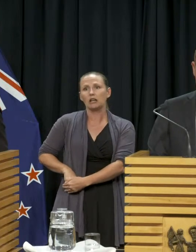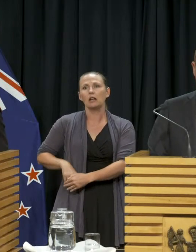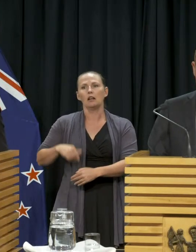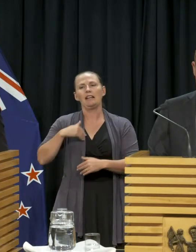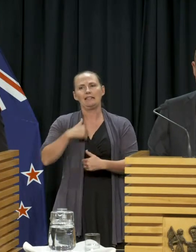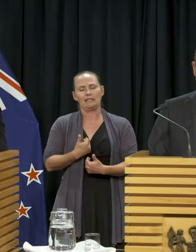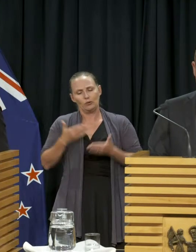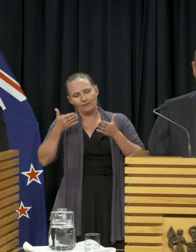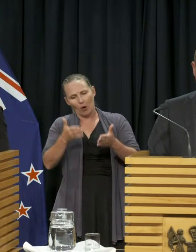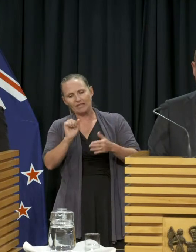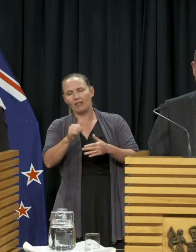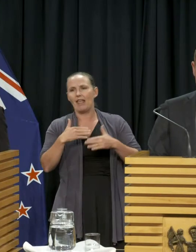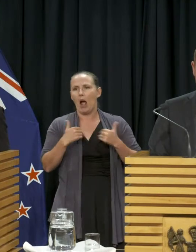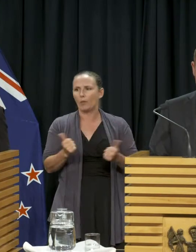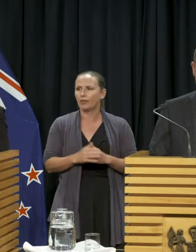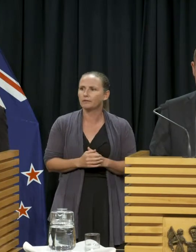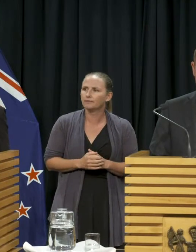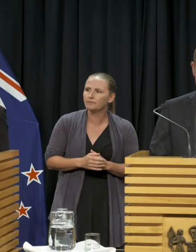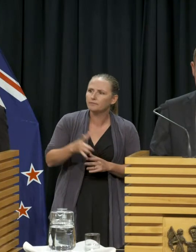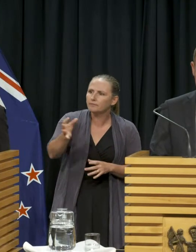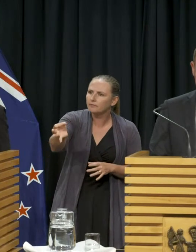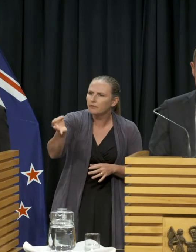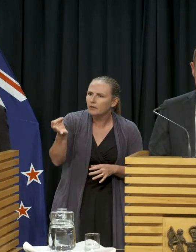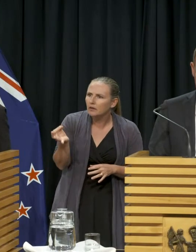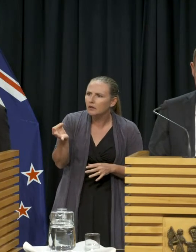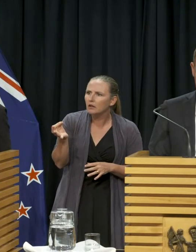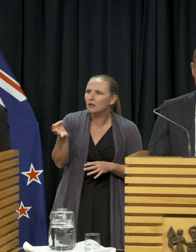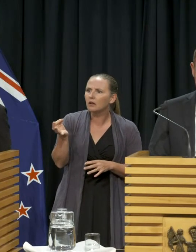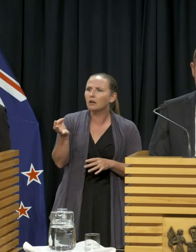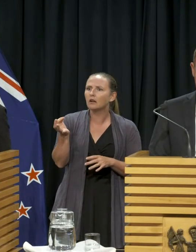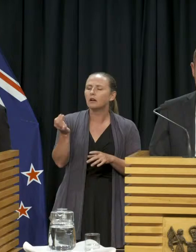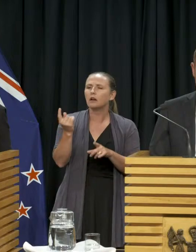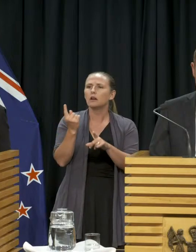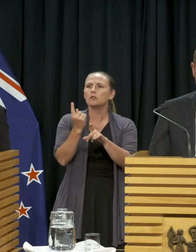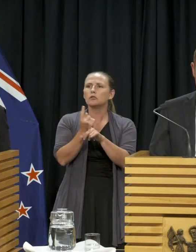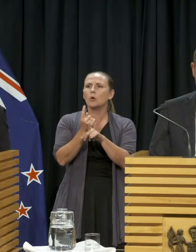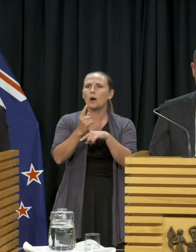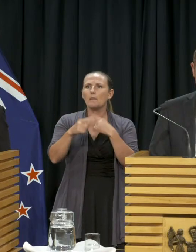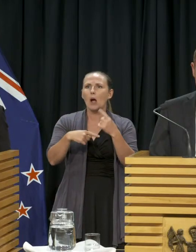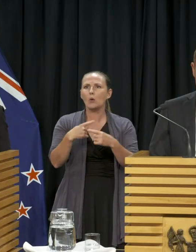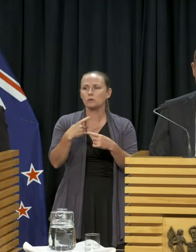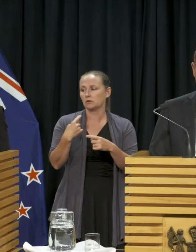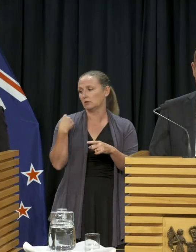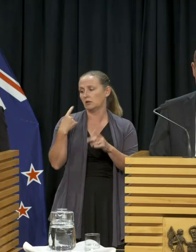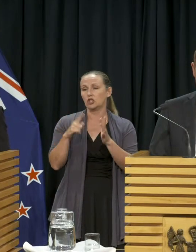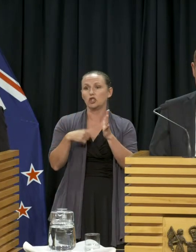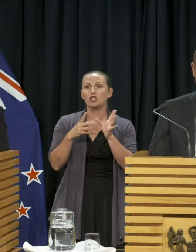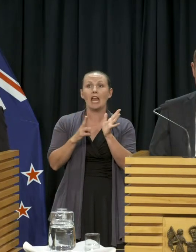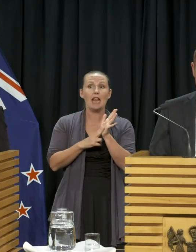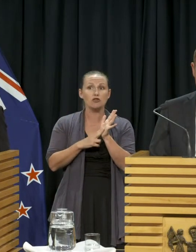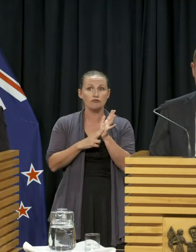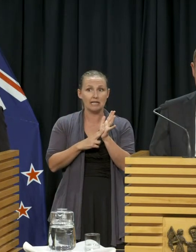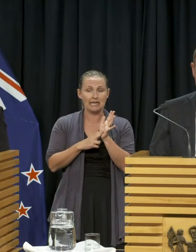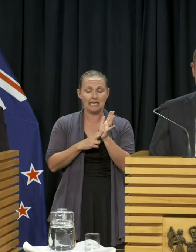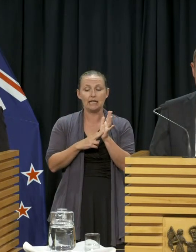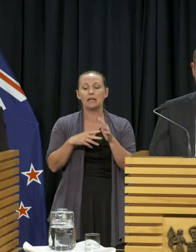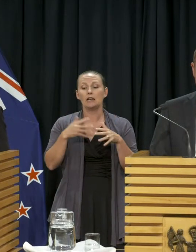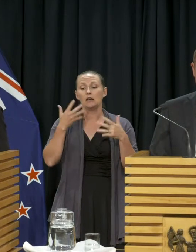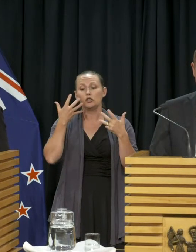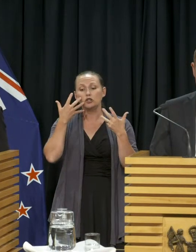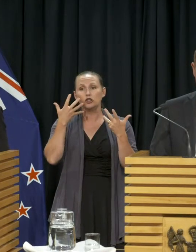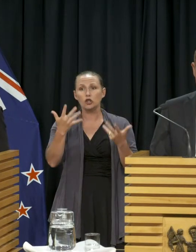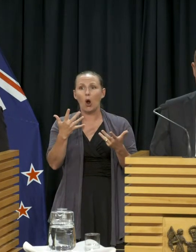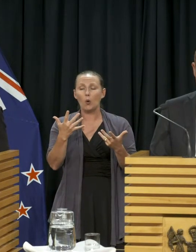for the weird drug possession. Sorry, what was that, Derek? The data in January for weird drug possession was the most serious charge. Still showed a third of those